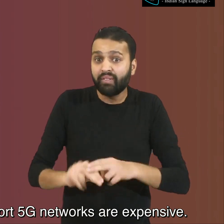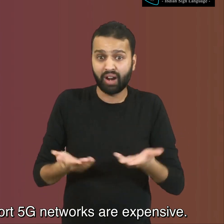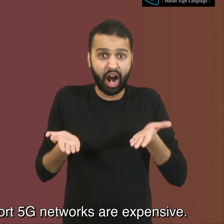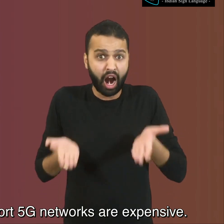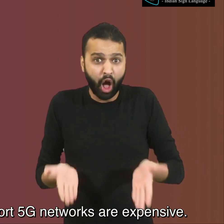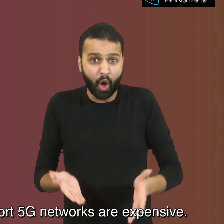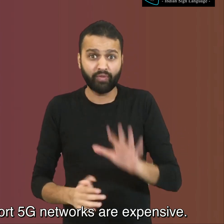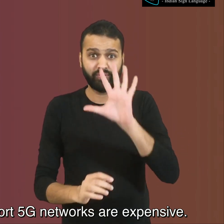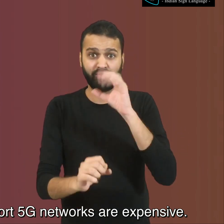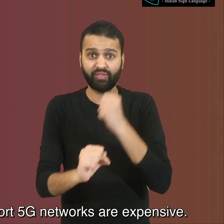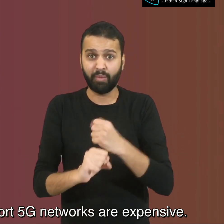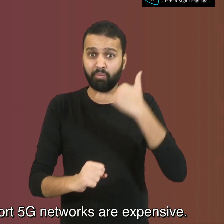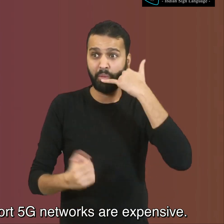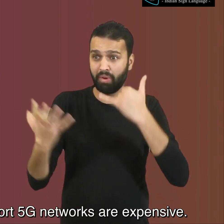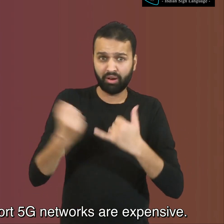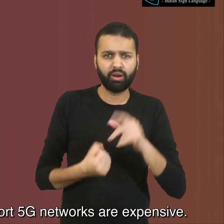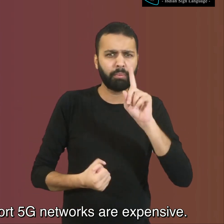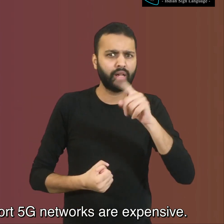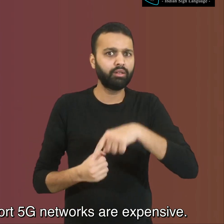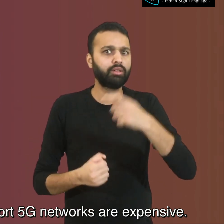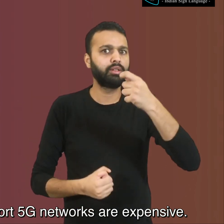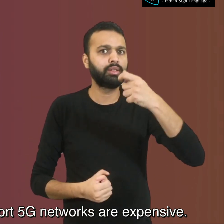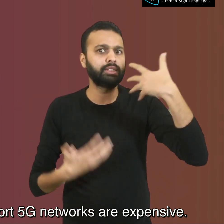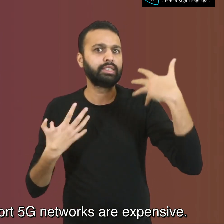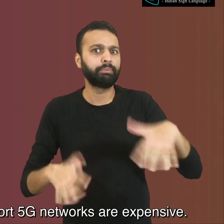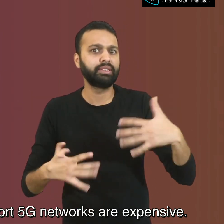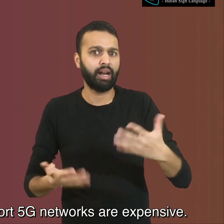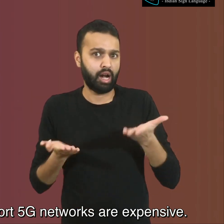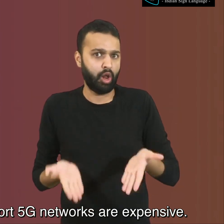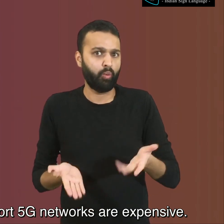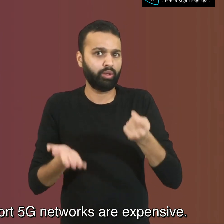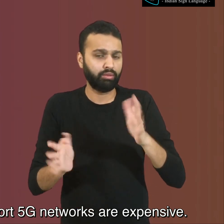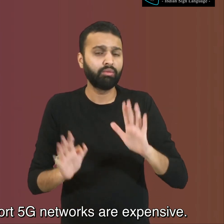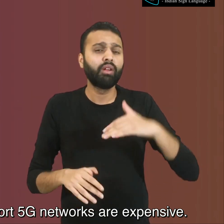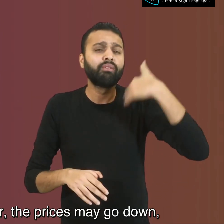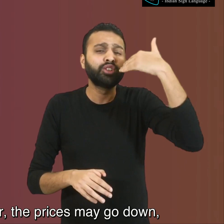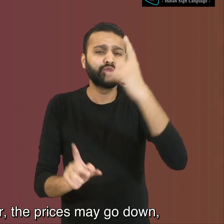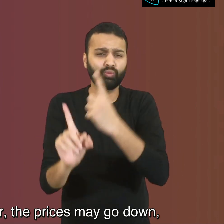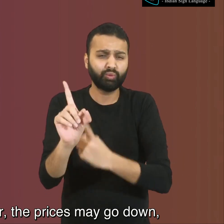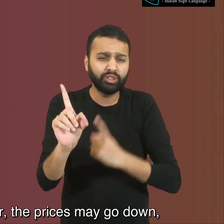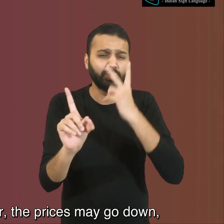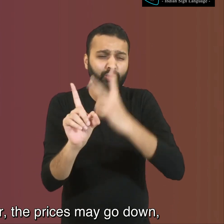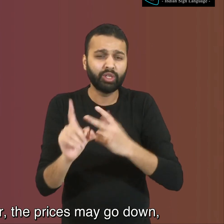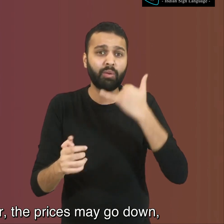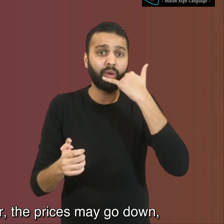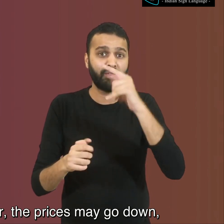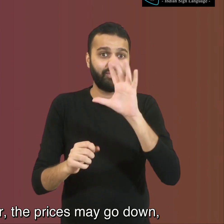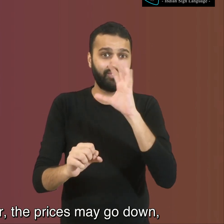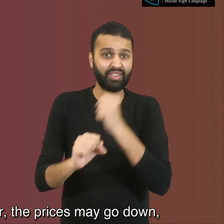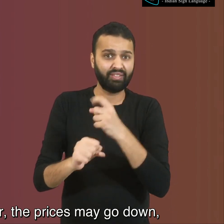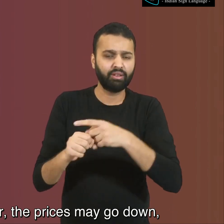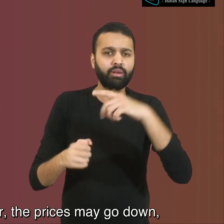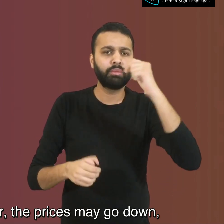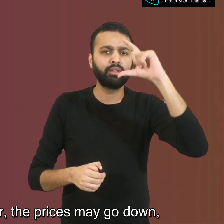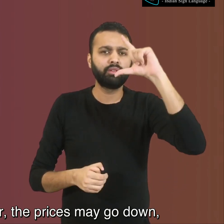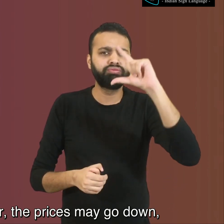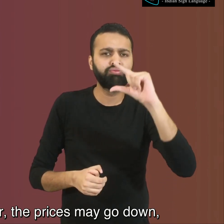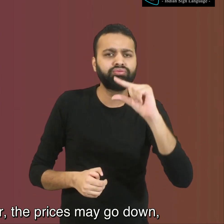Currently, mobiles that support 5G networks are expensive. A year or two years later, the prices